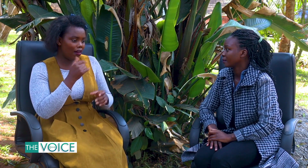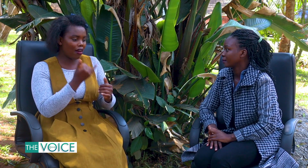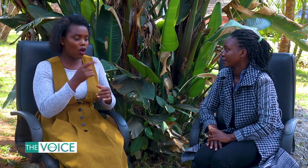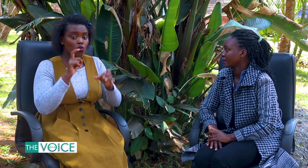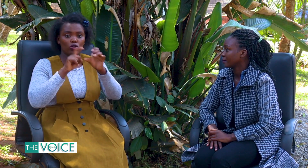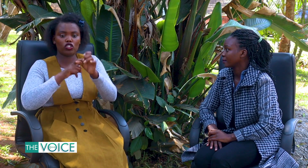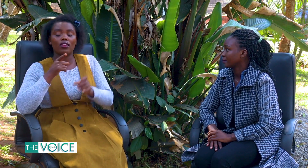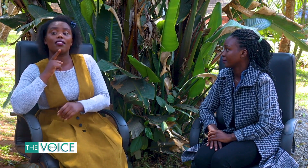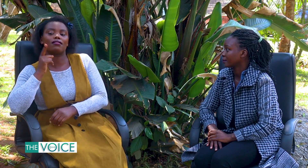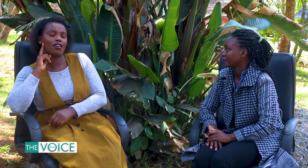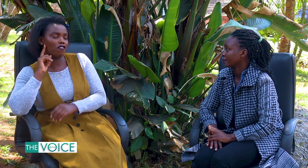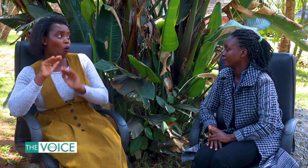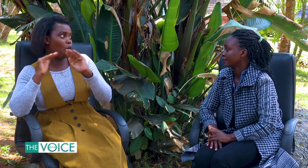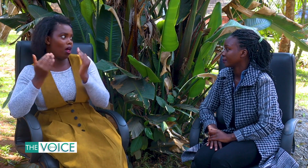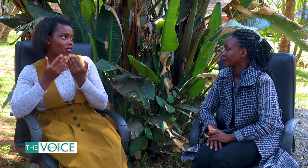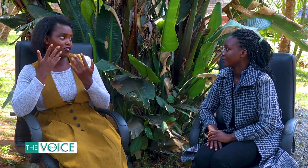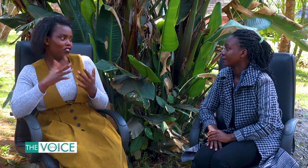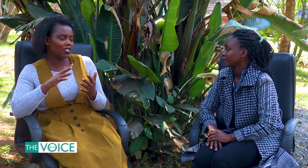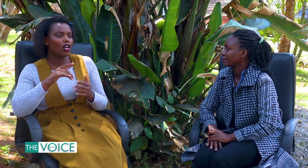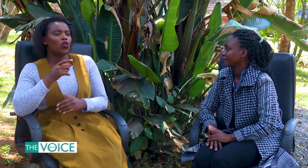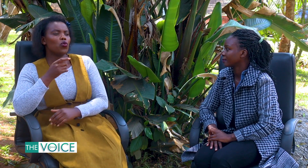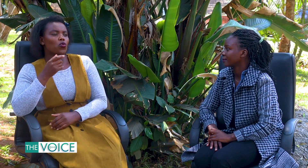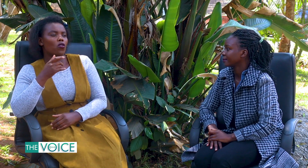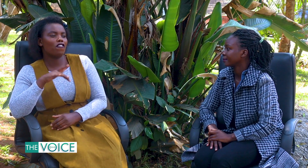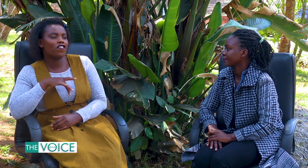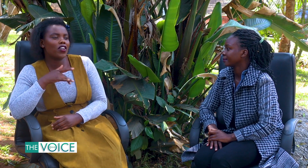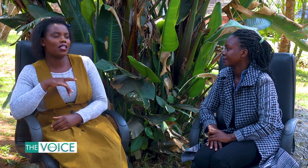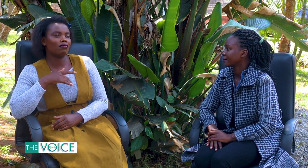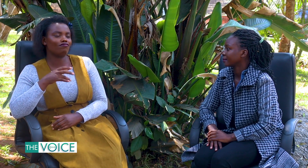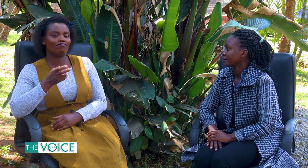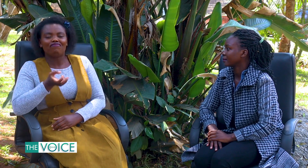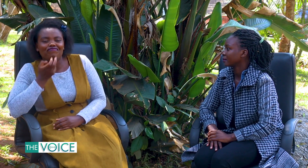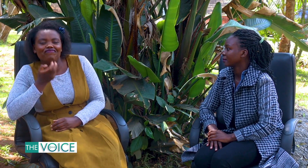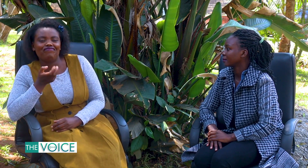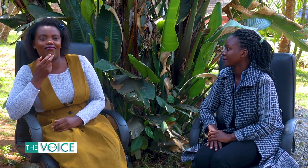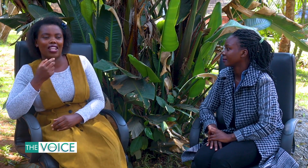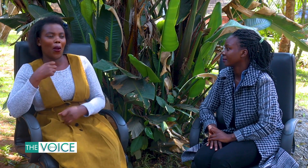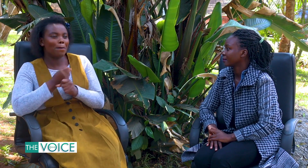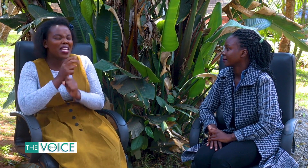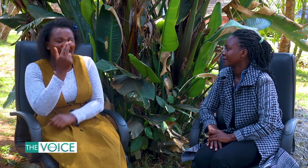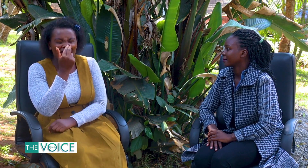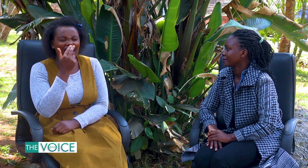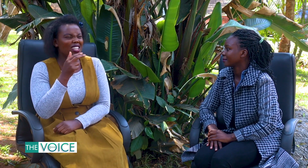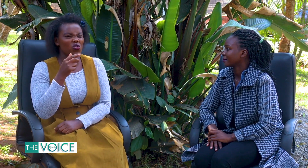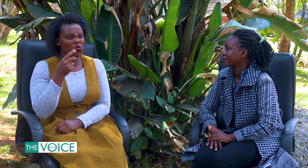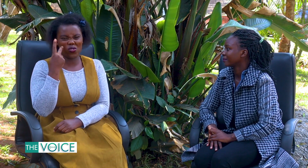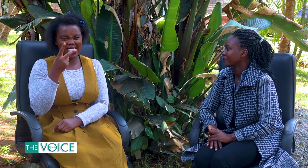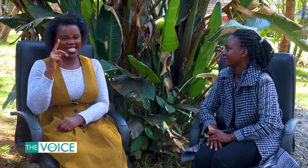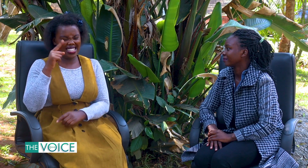you joining the deaf world, and you started laughing, you saw it was a joke and it was